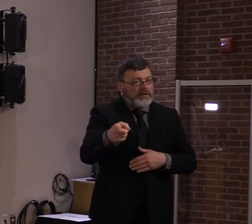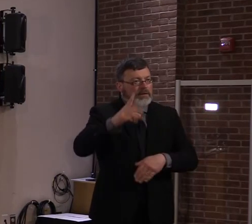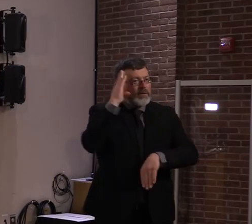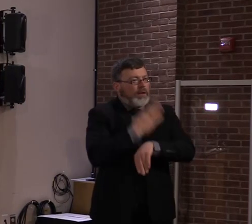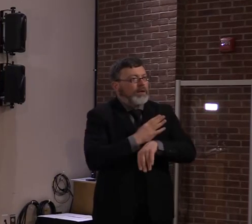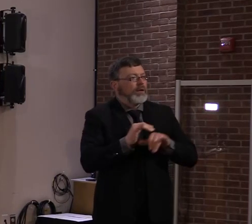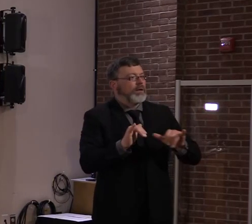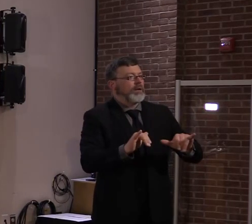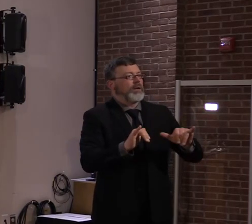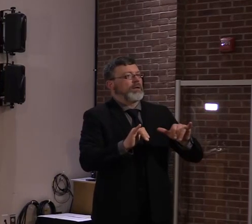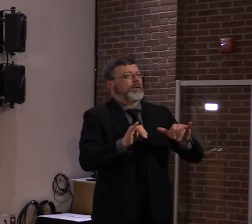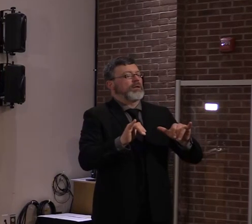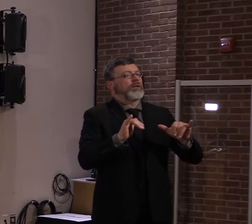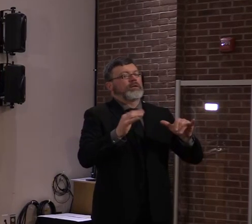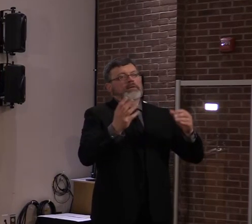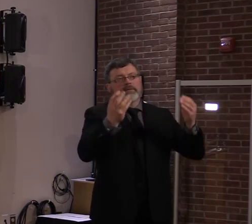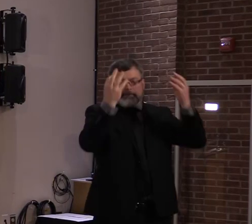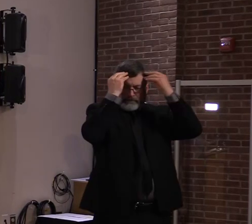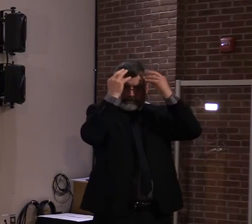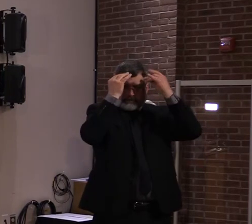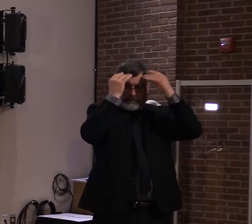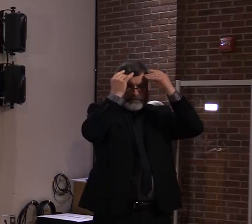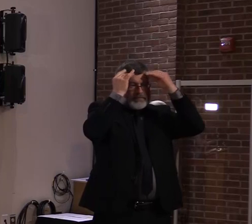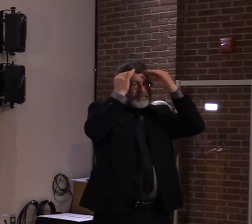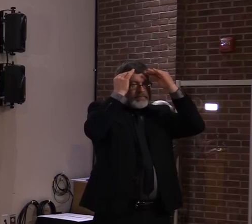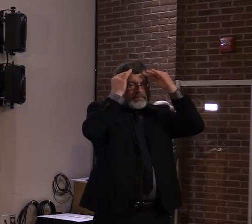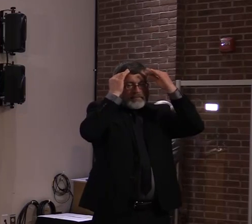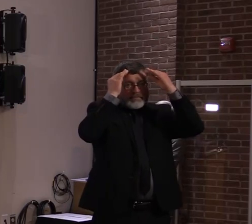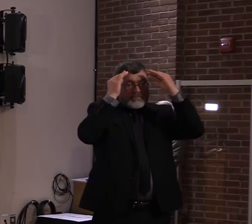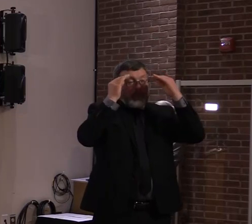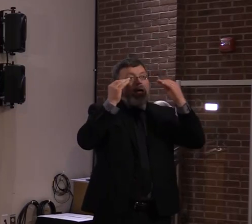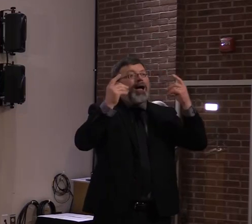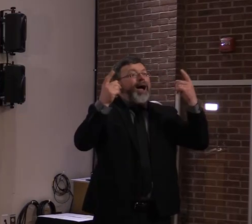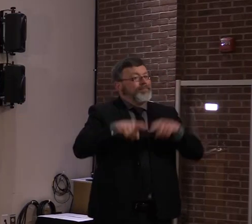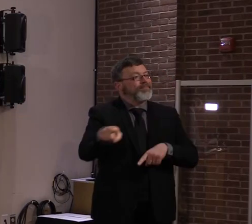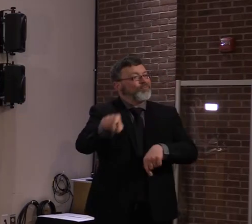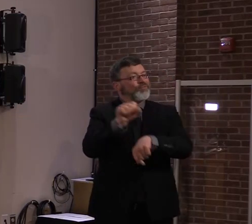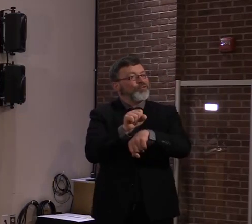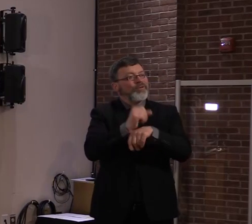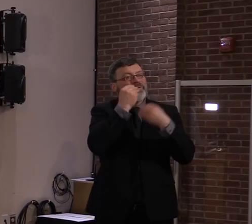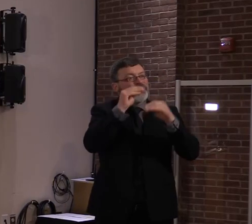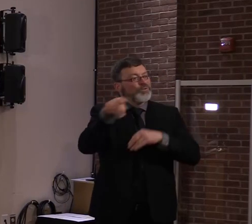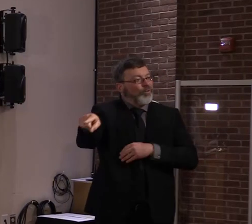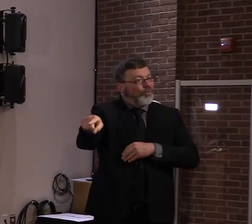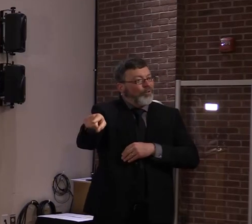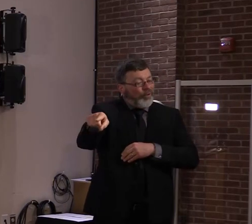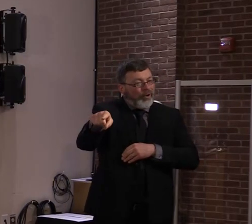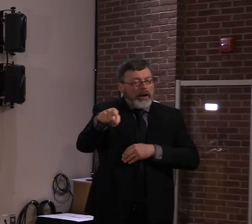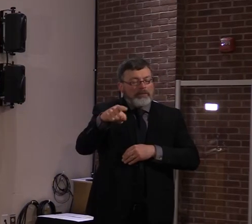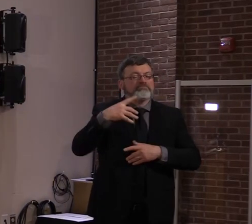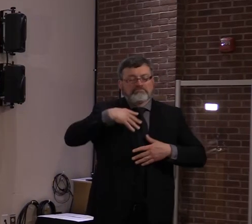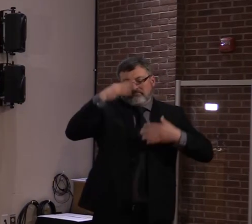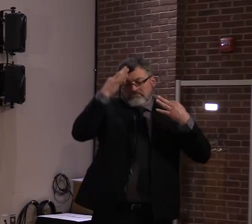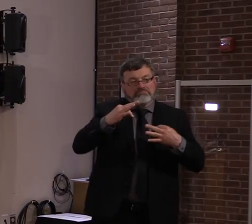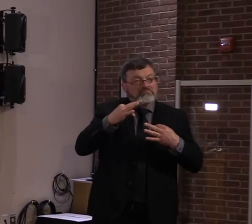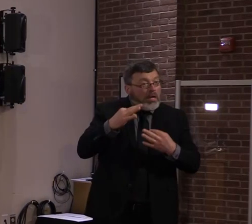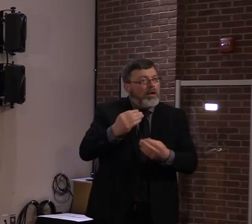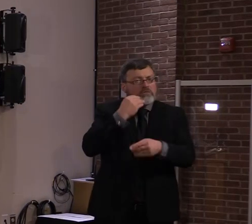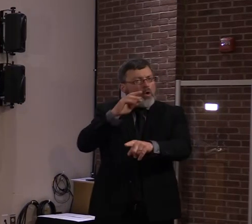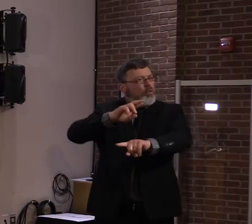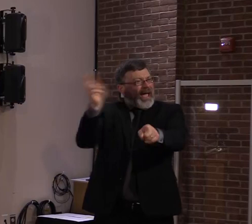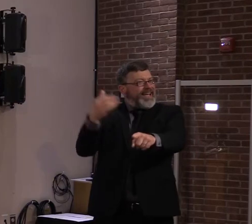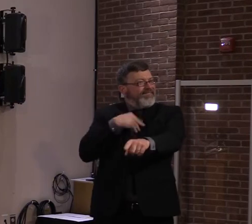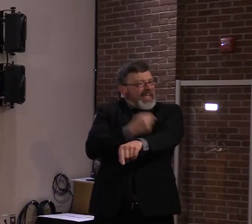that conversation, while he was at work, he just grabbed a shot. Seeing and protecting his grandmother mattered to